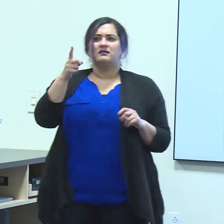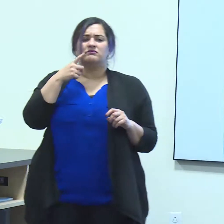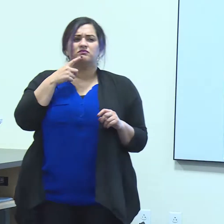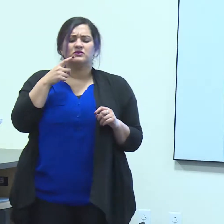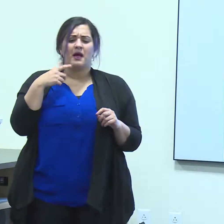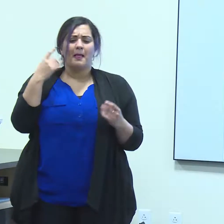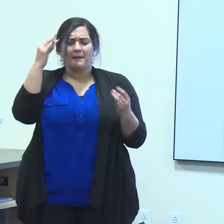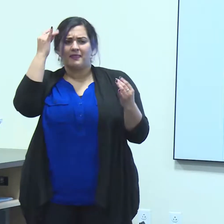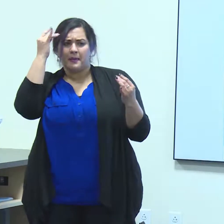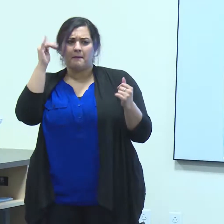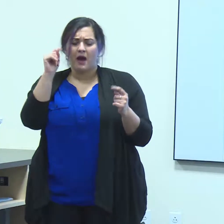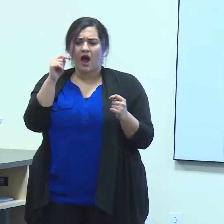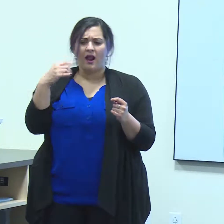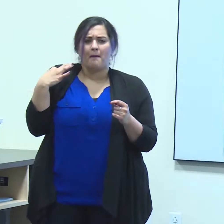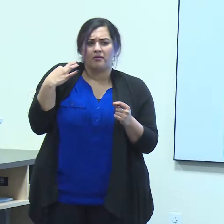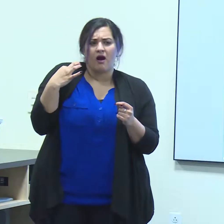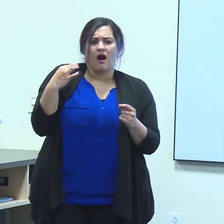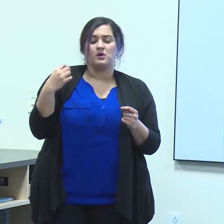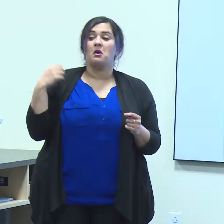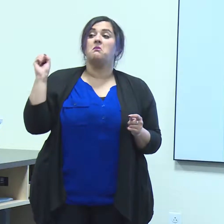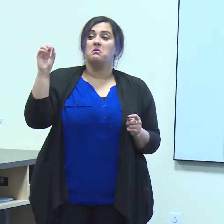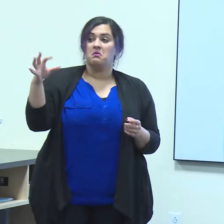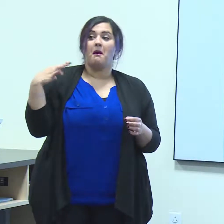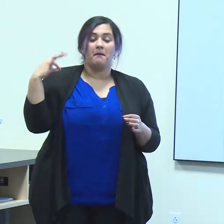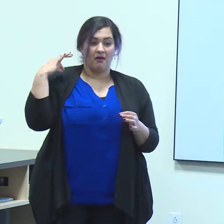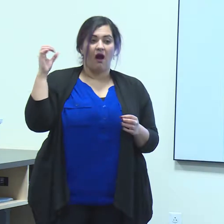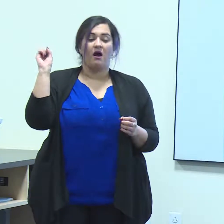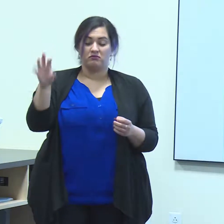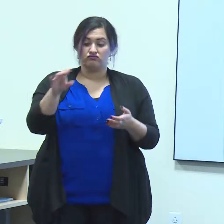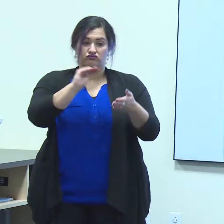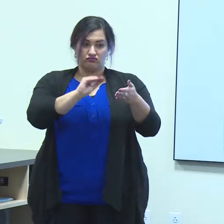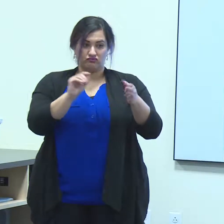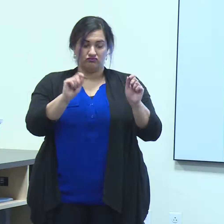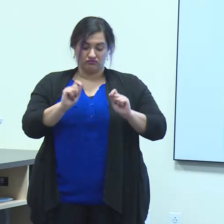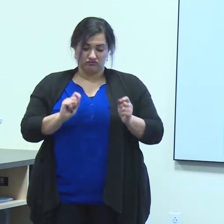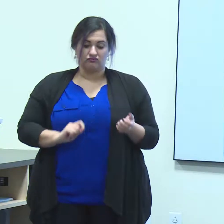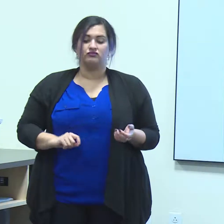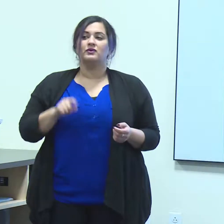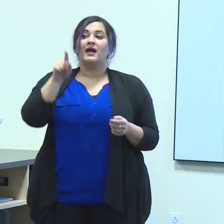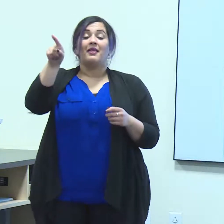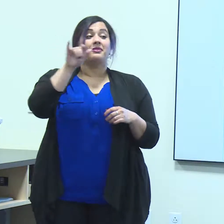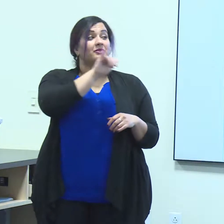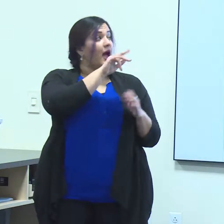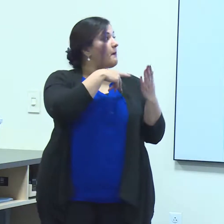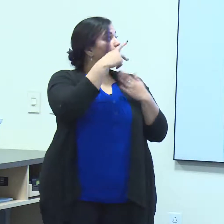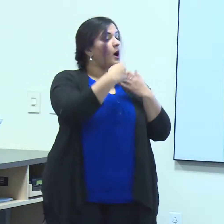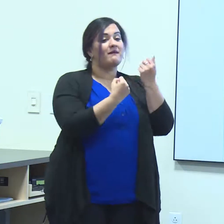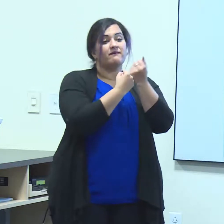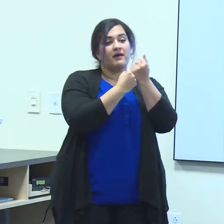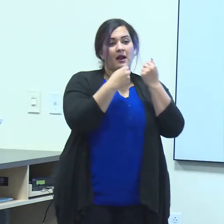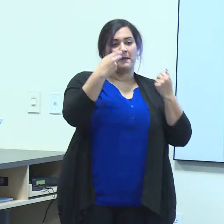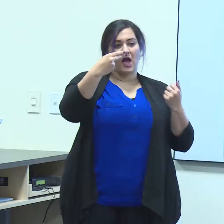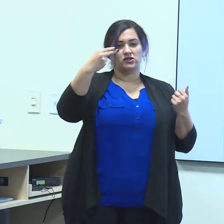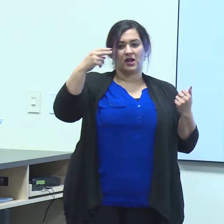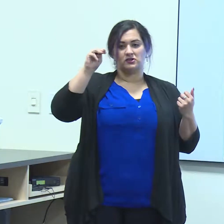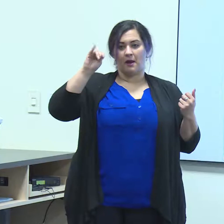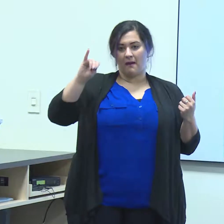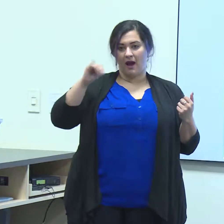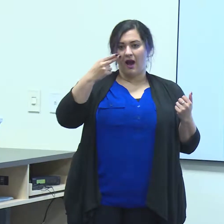person. So I thought about applying. I went ahead and filled out the application and applied, and that program was